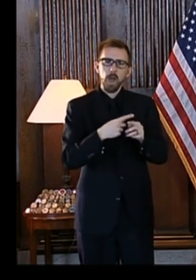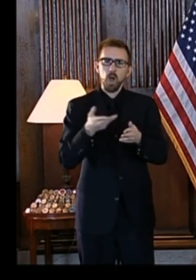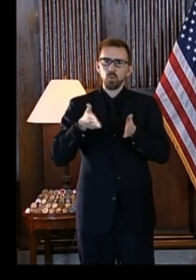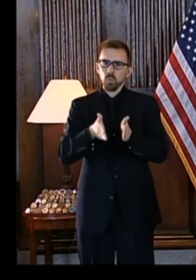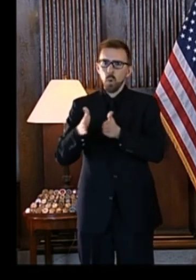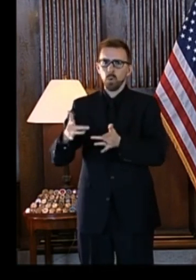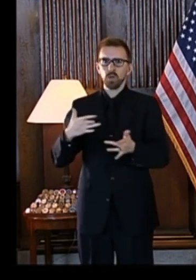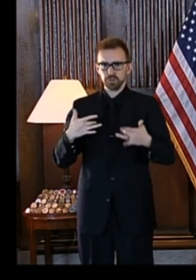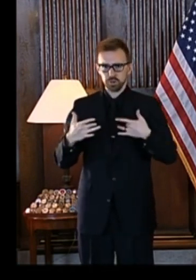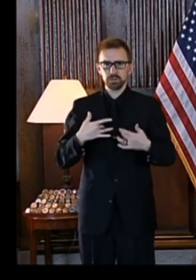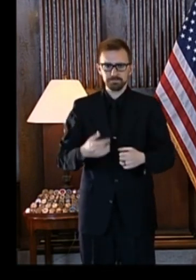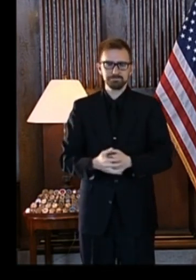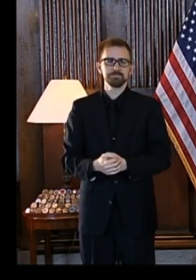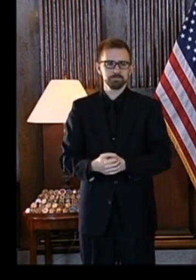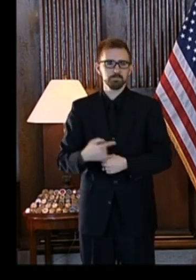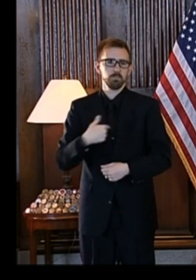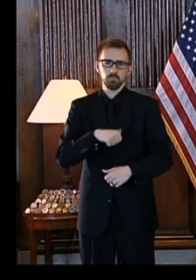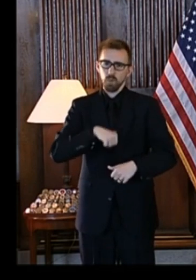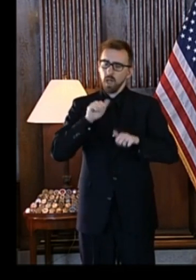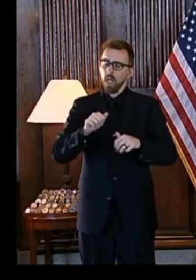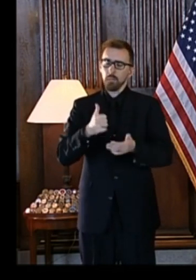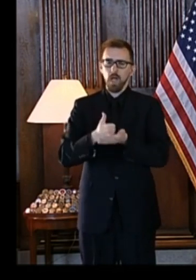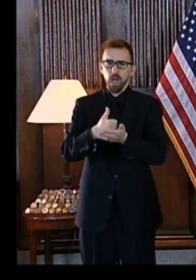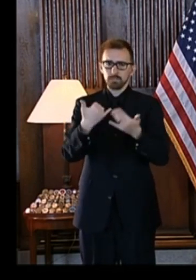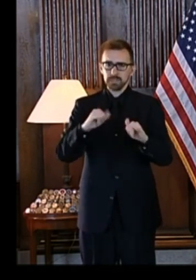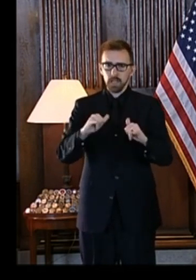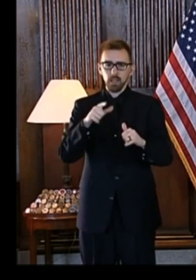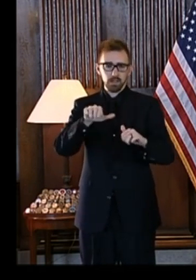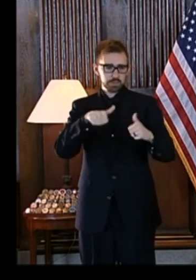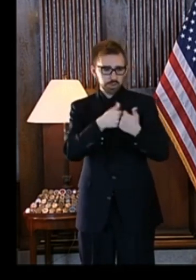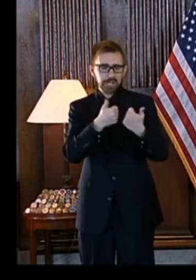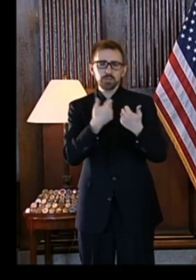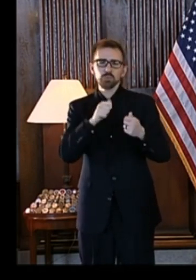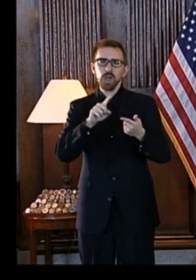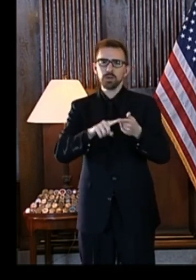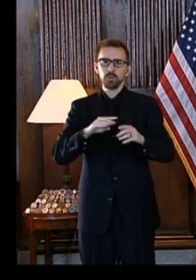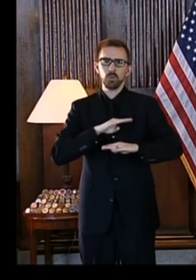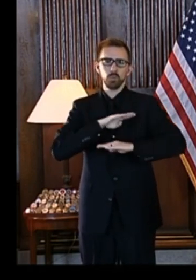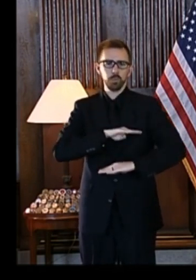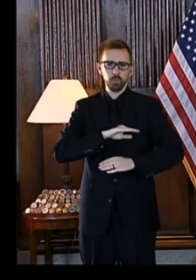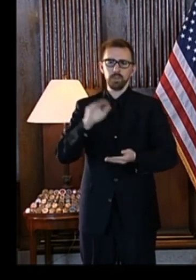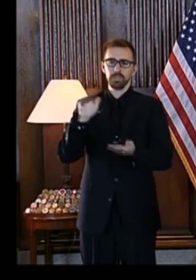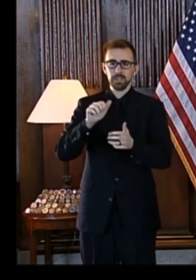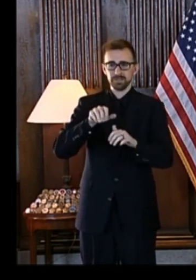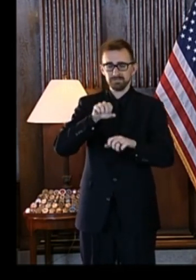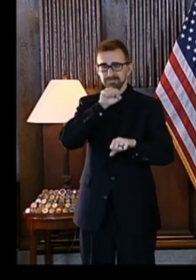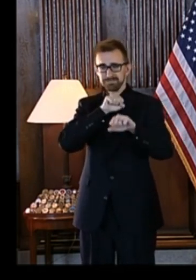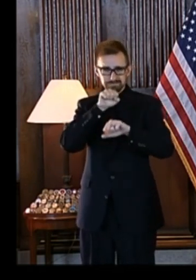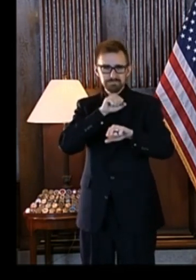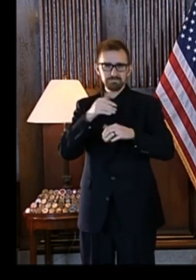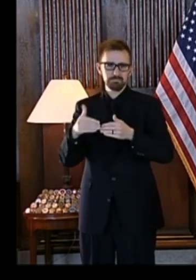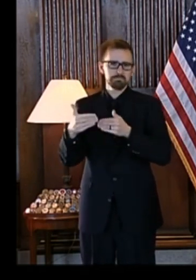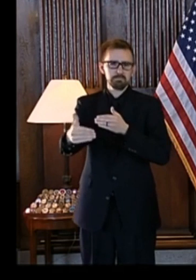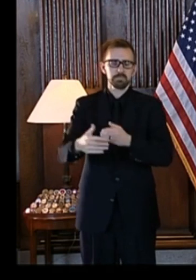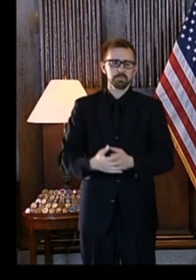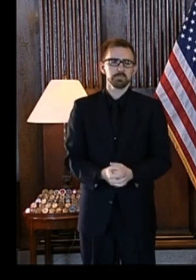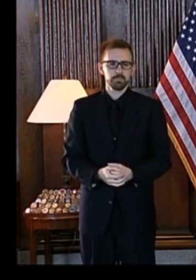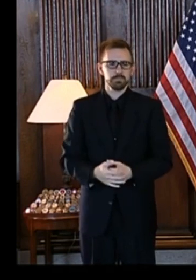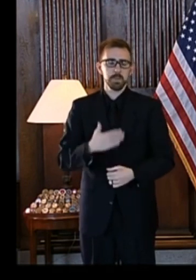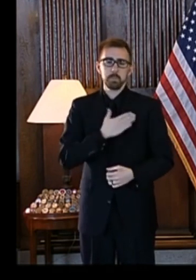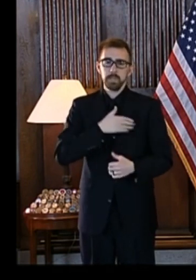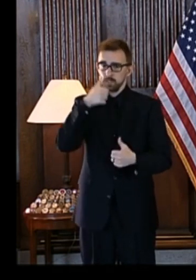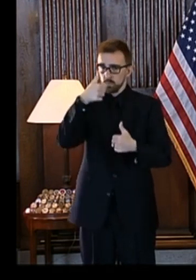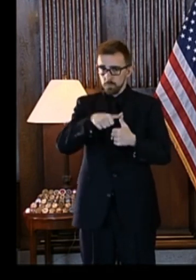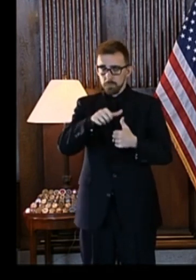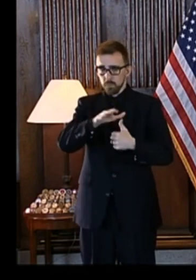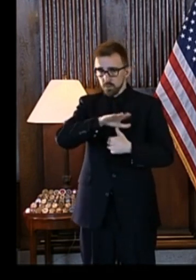proud to be able to help, and we'll continue to look for ways we can ease the challenges facing our transportation partners at this critical time. Please